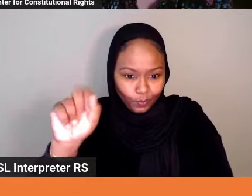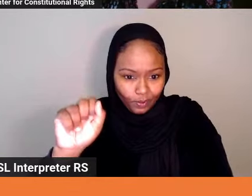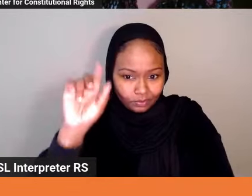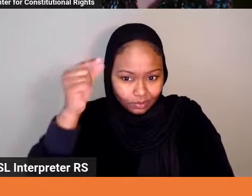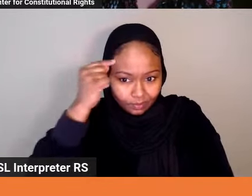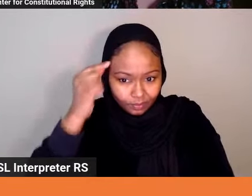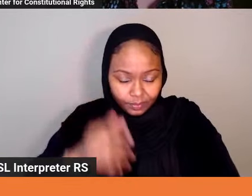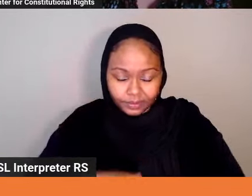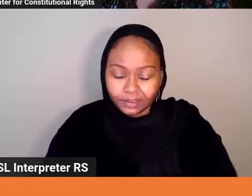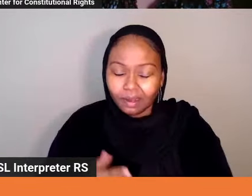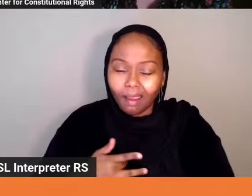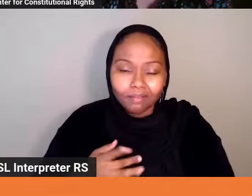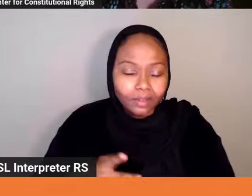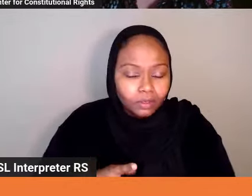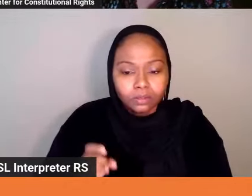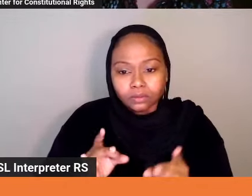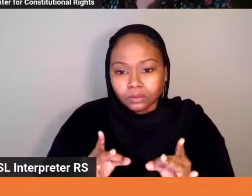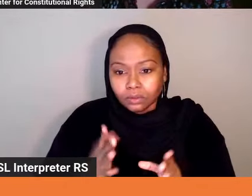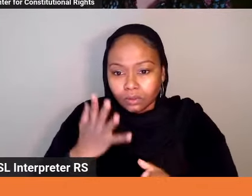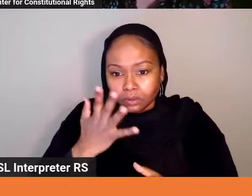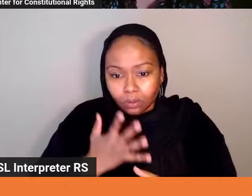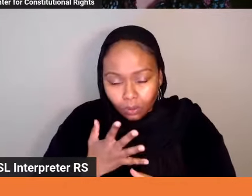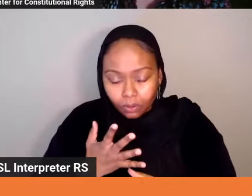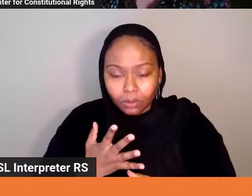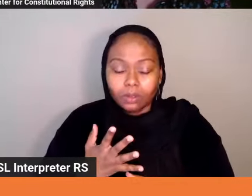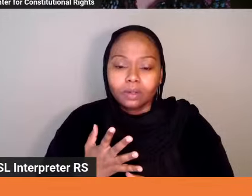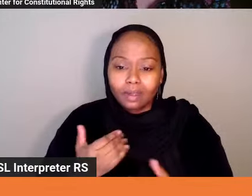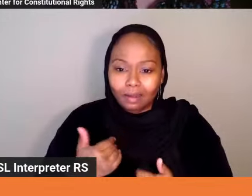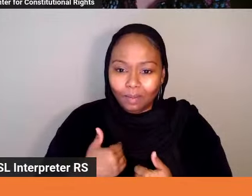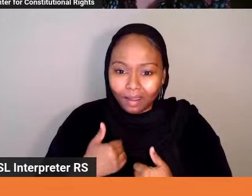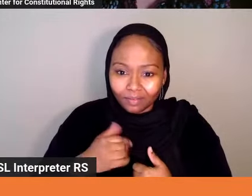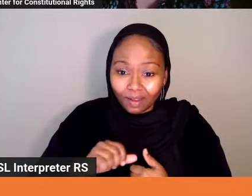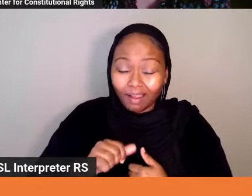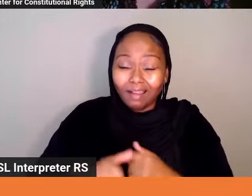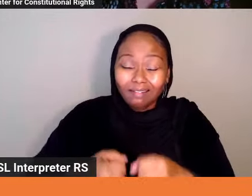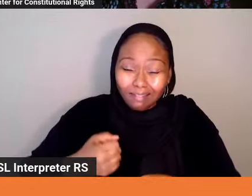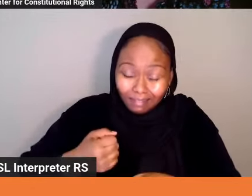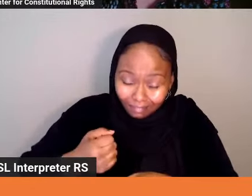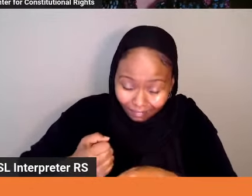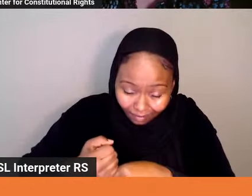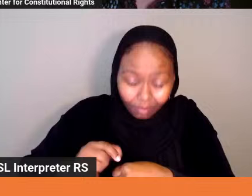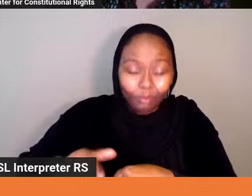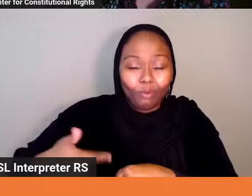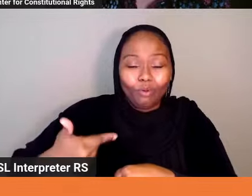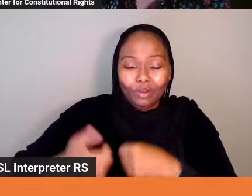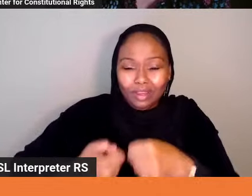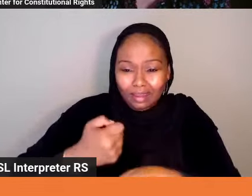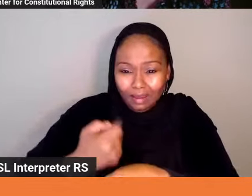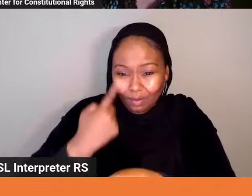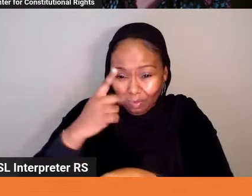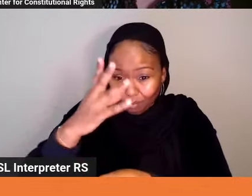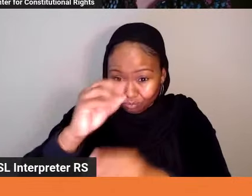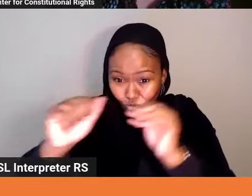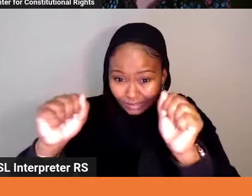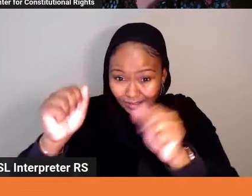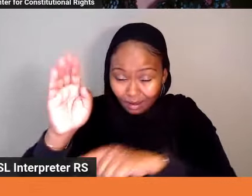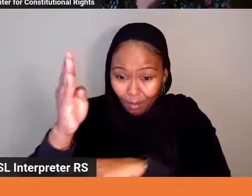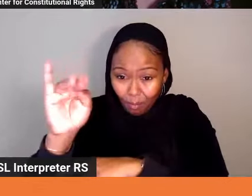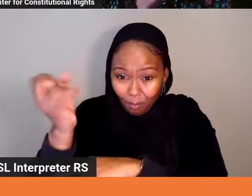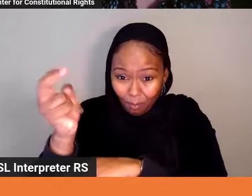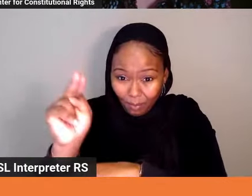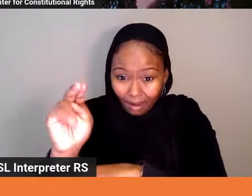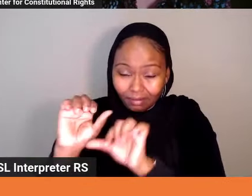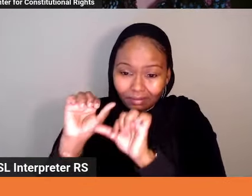Devastated that we're marking another year of Guantánamo and that President Biden has not done enough to make progress with